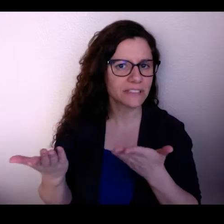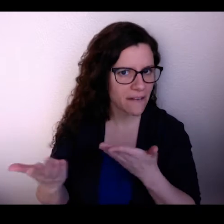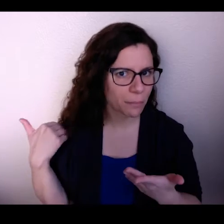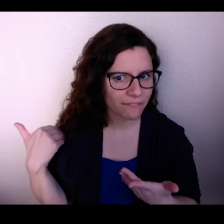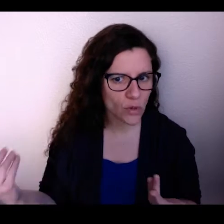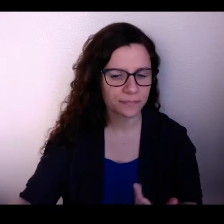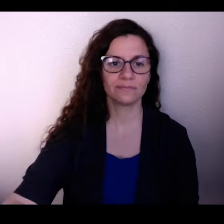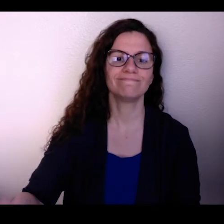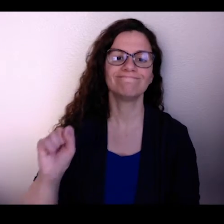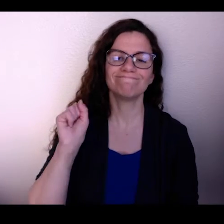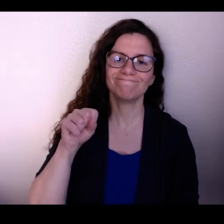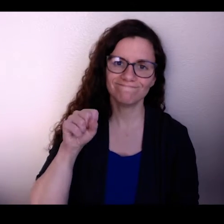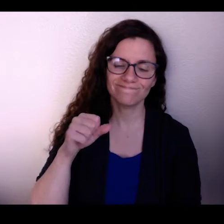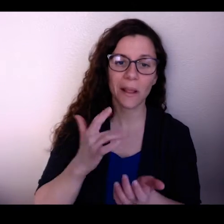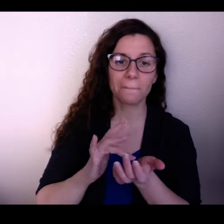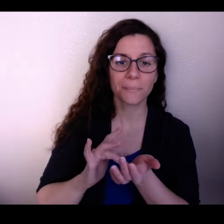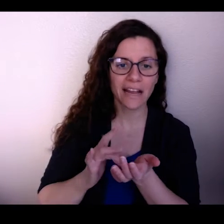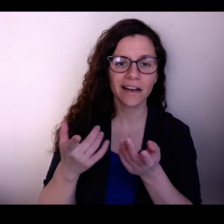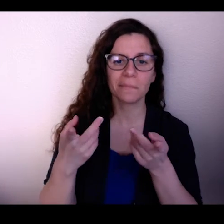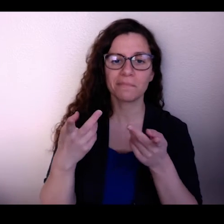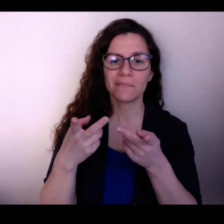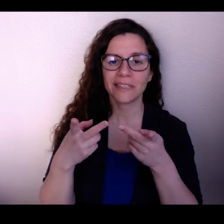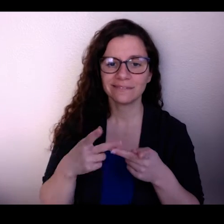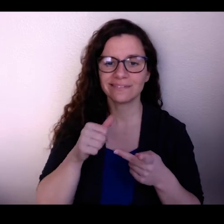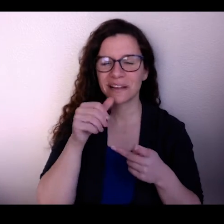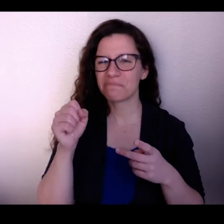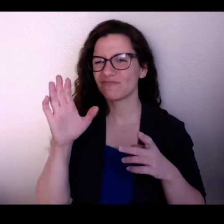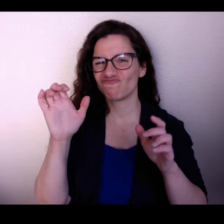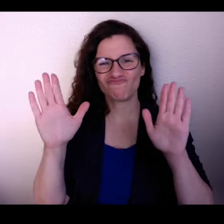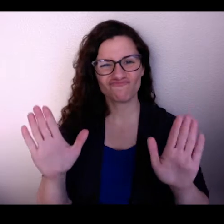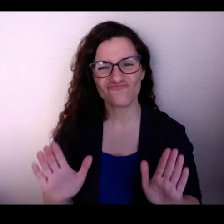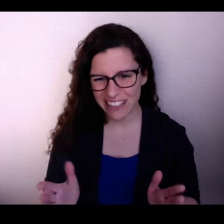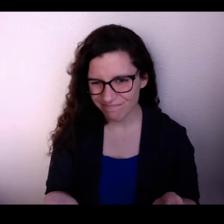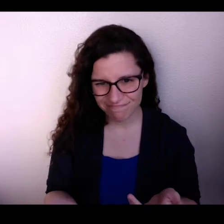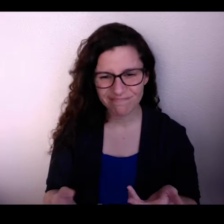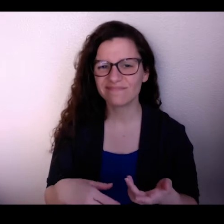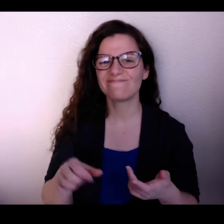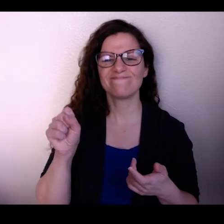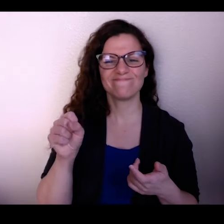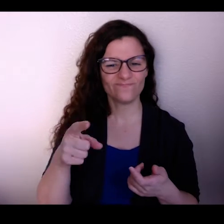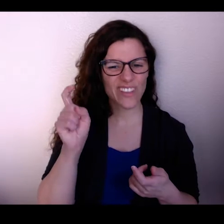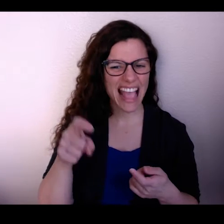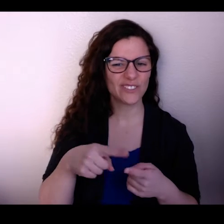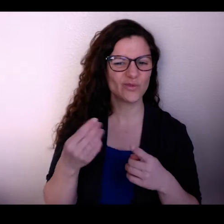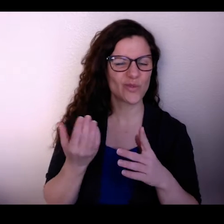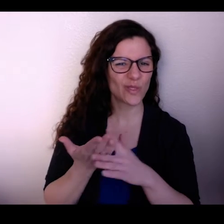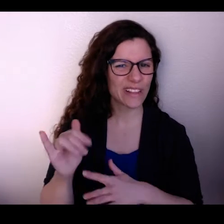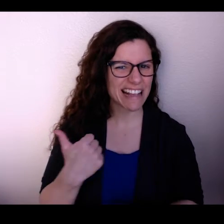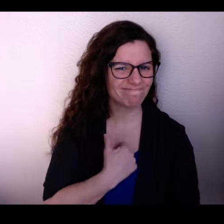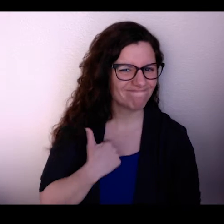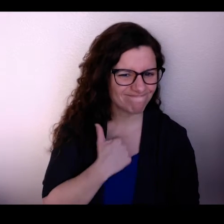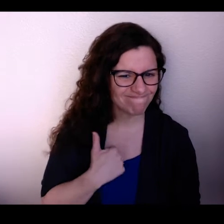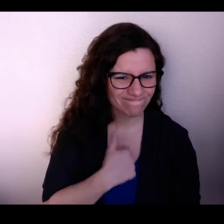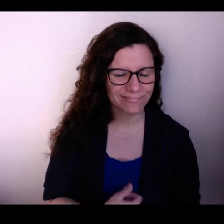Okay, so you've been through some stuff too. Yeah, medical places can be very not